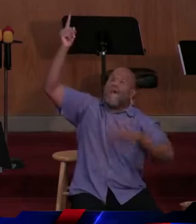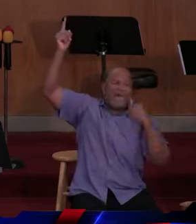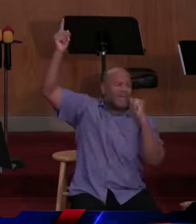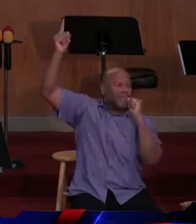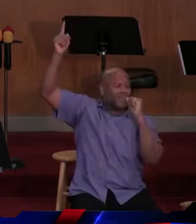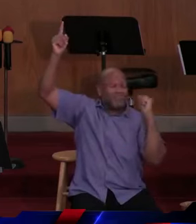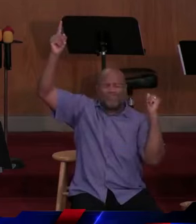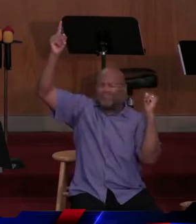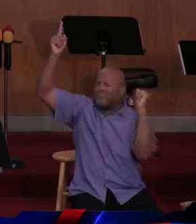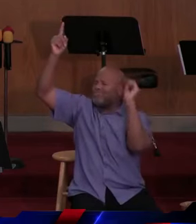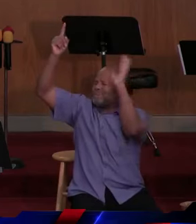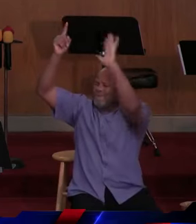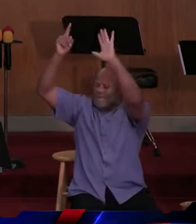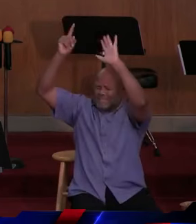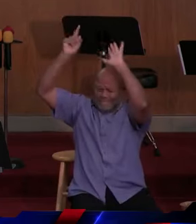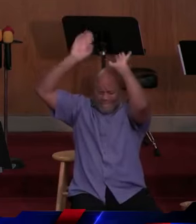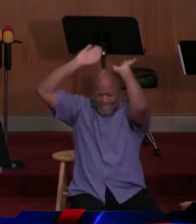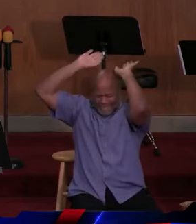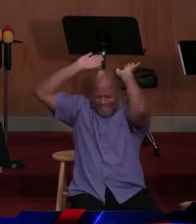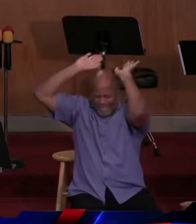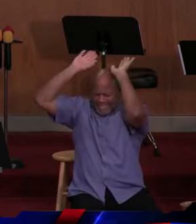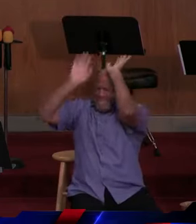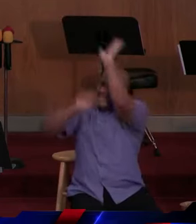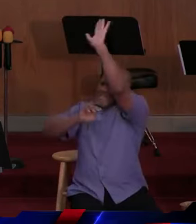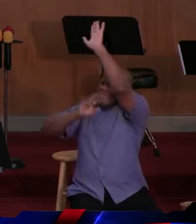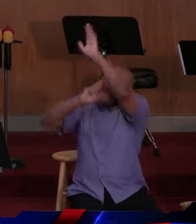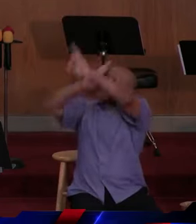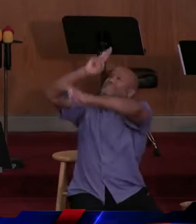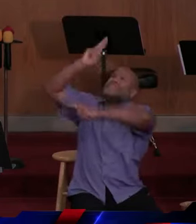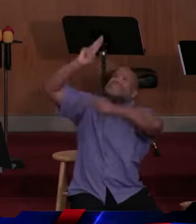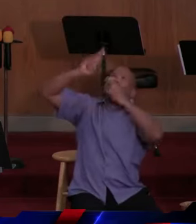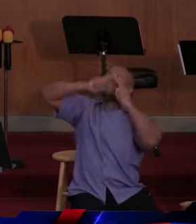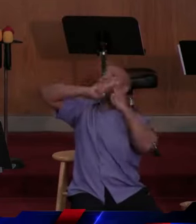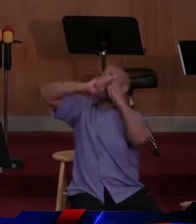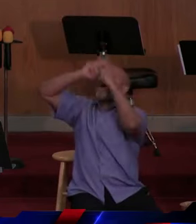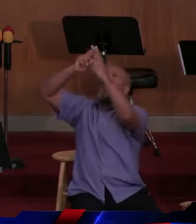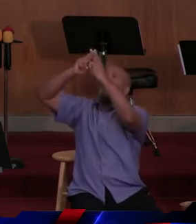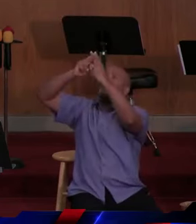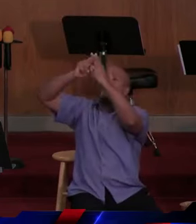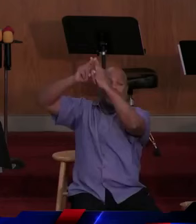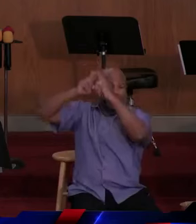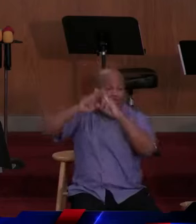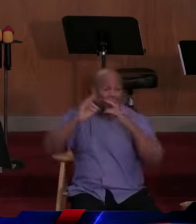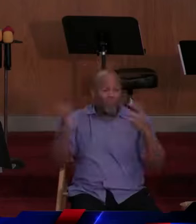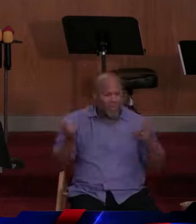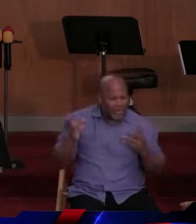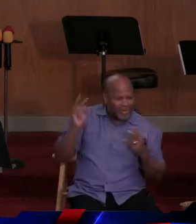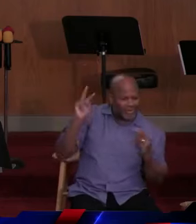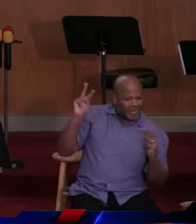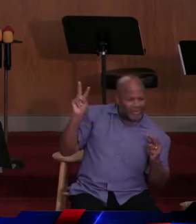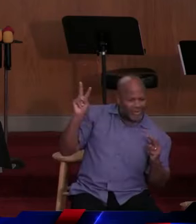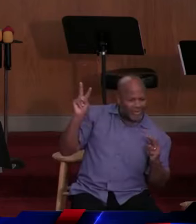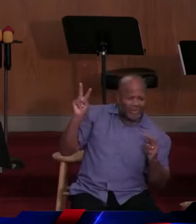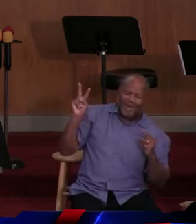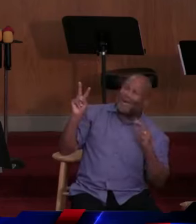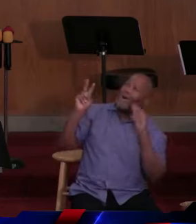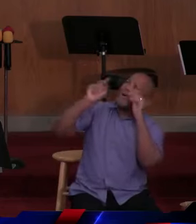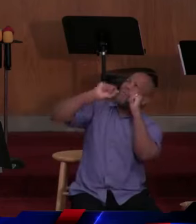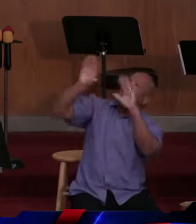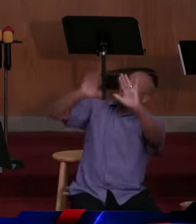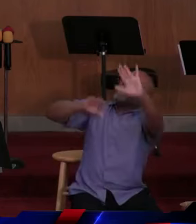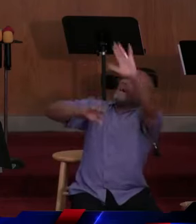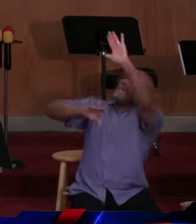bless his name. Watch this. Bless his